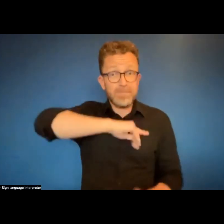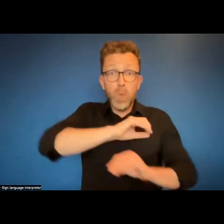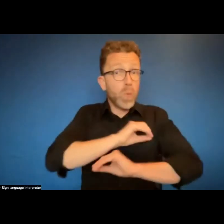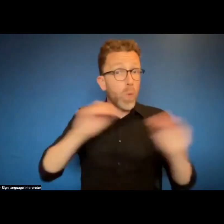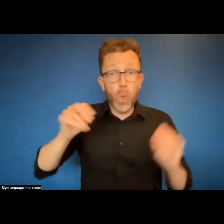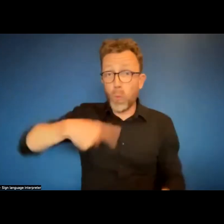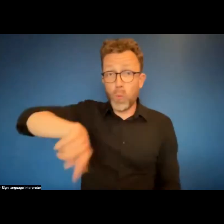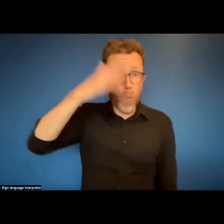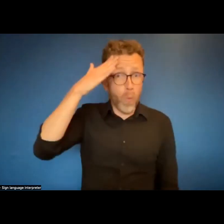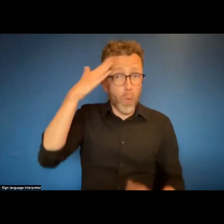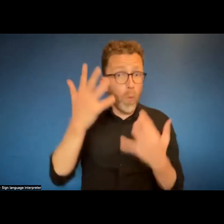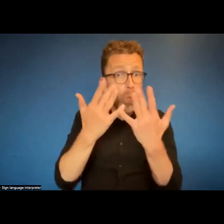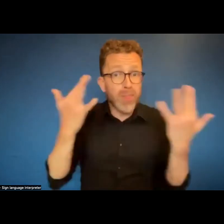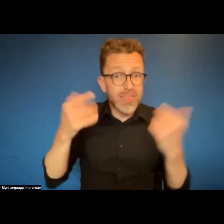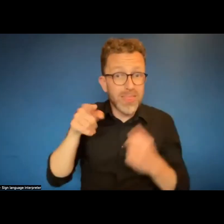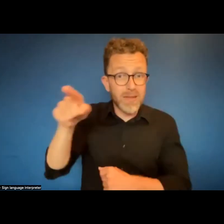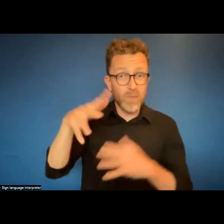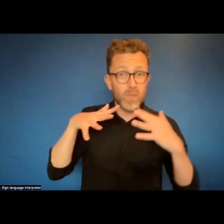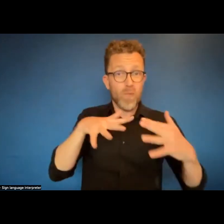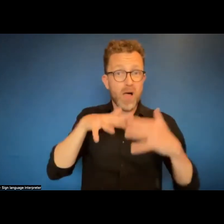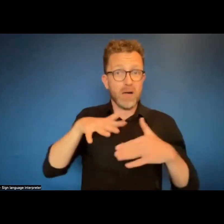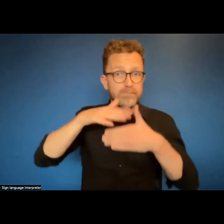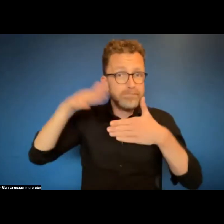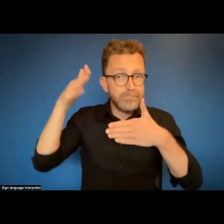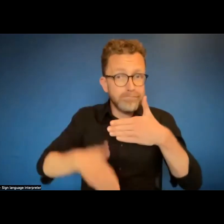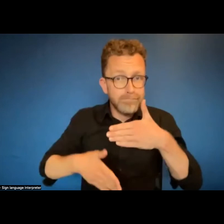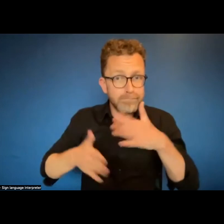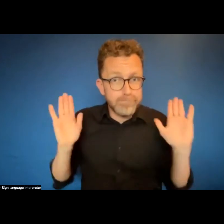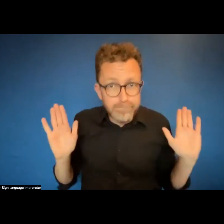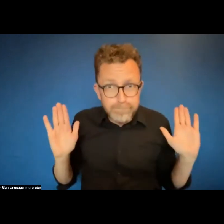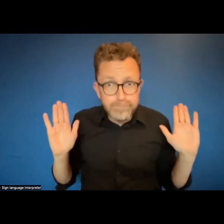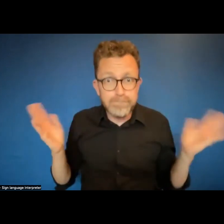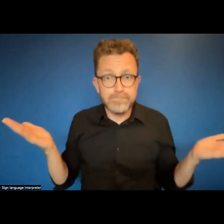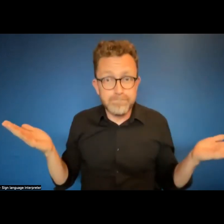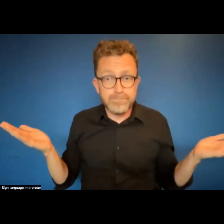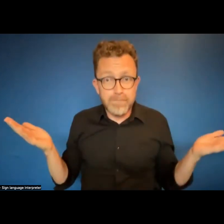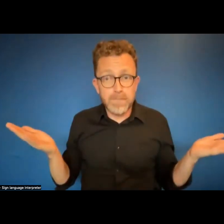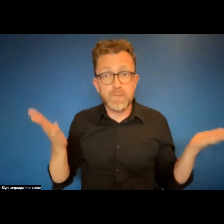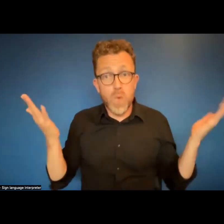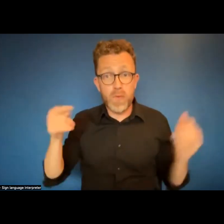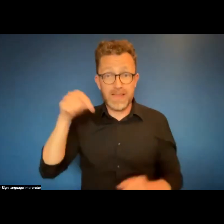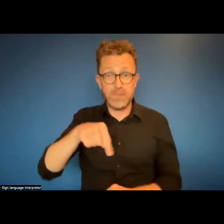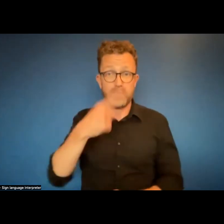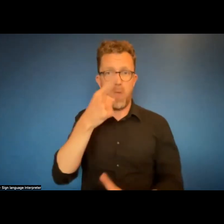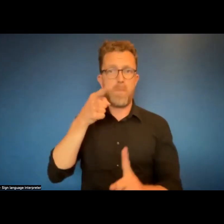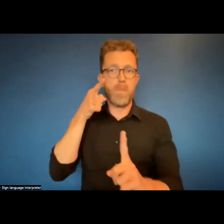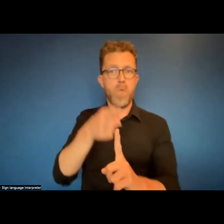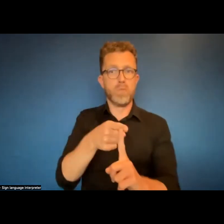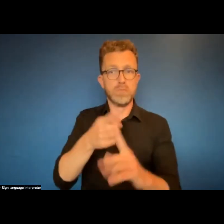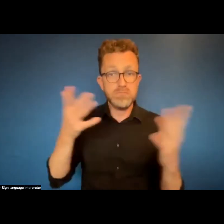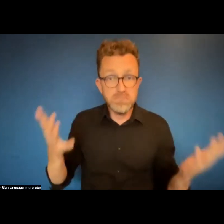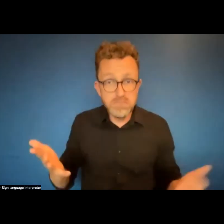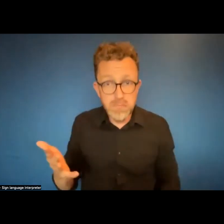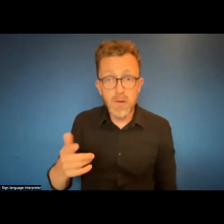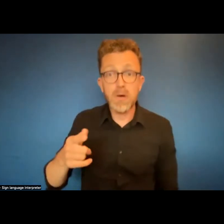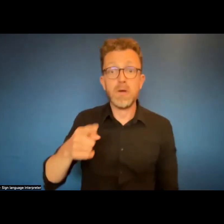Poland, but from my local experience in the Wielkopolska region, I can say that many